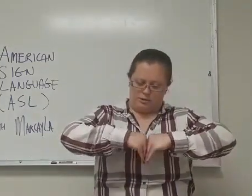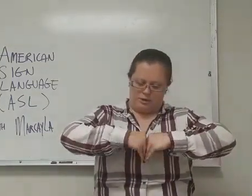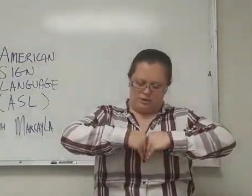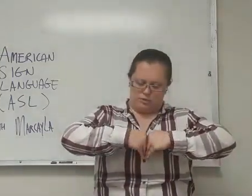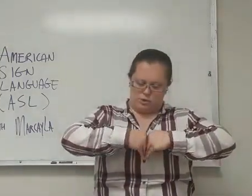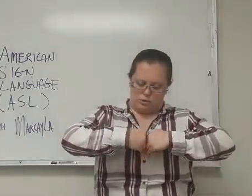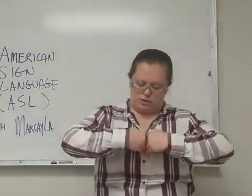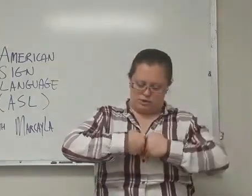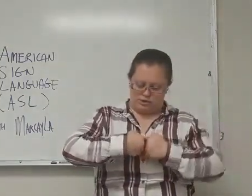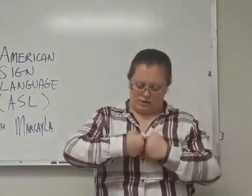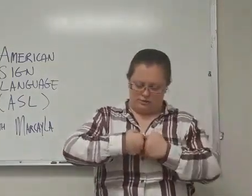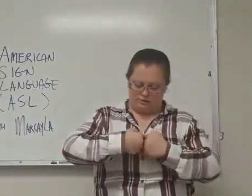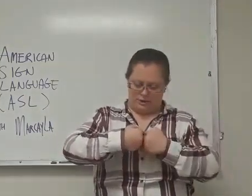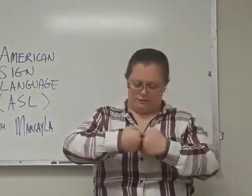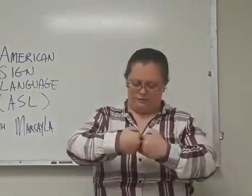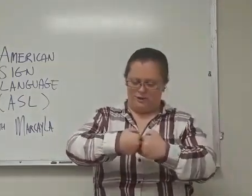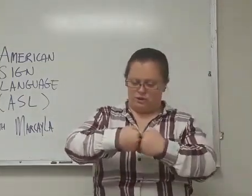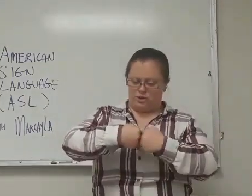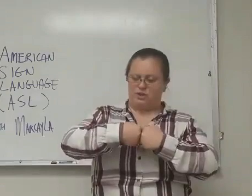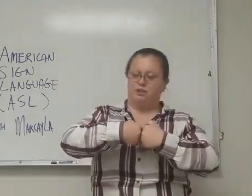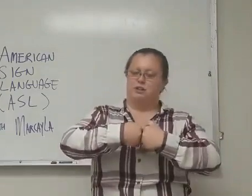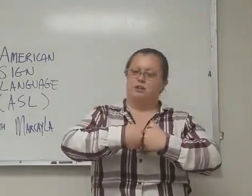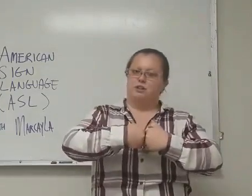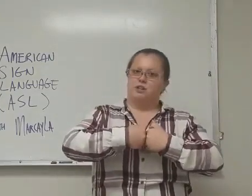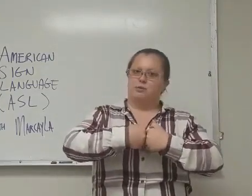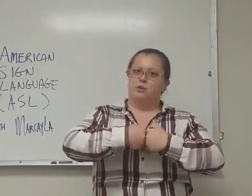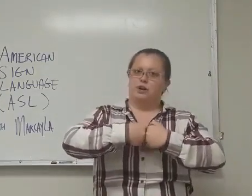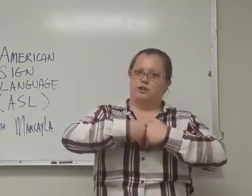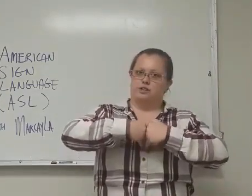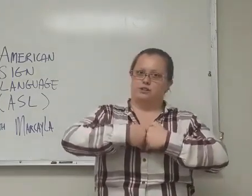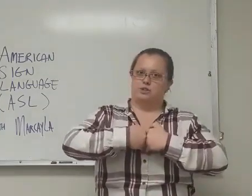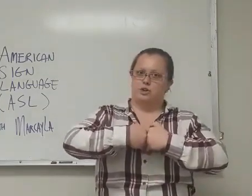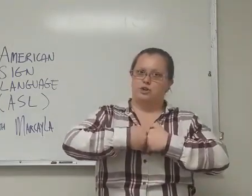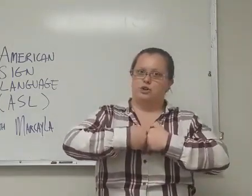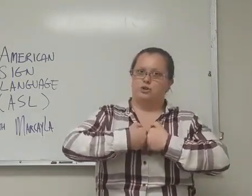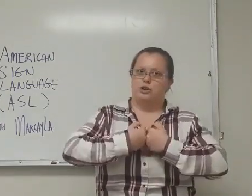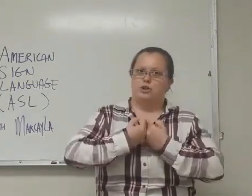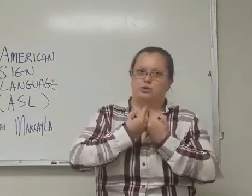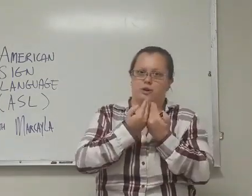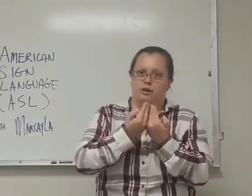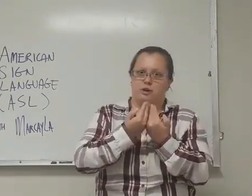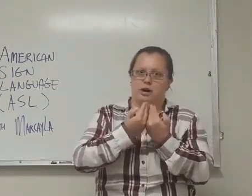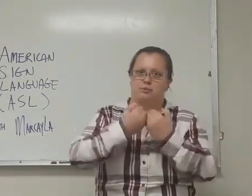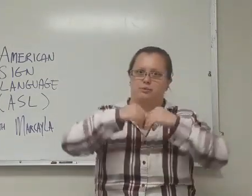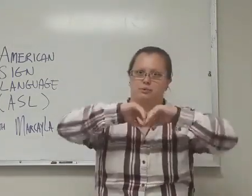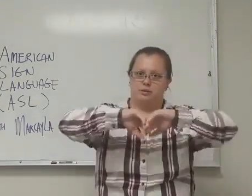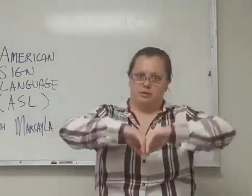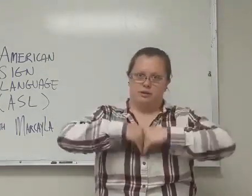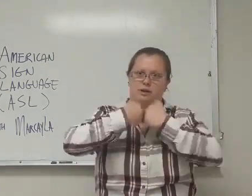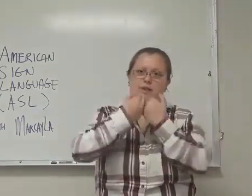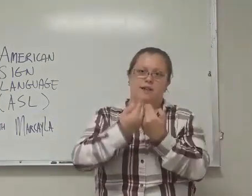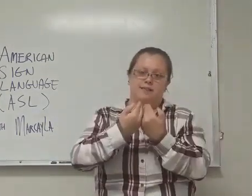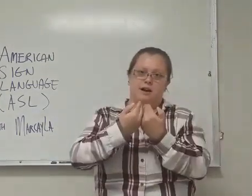them towards yourself where your fingers start pointing to you, and then you bring them up, and that's